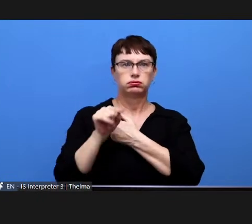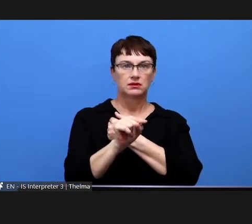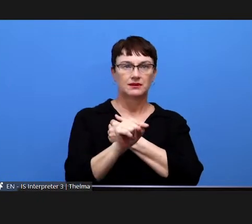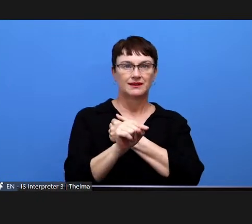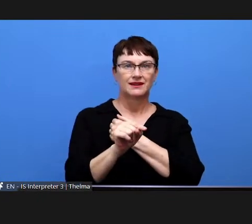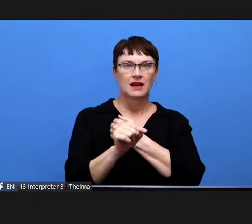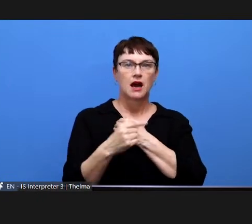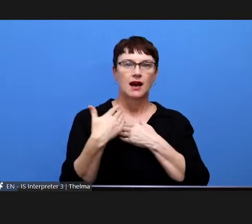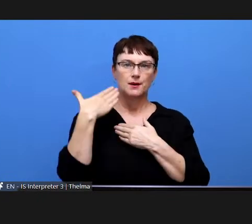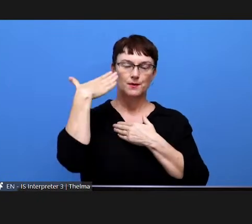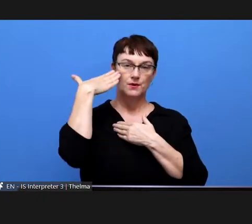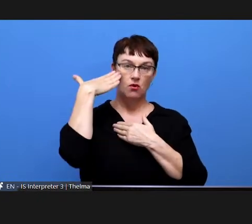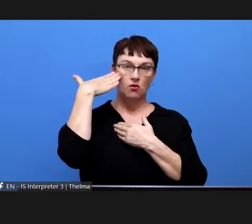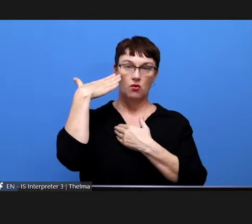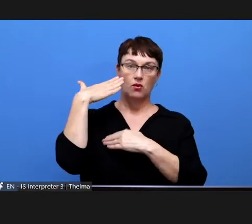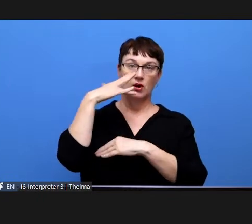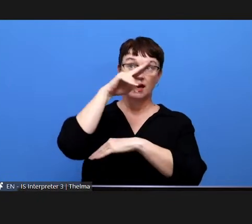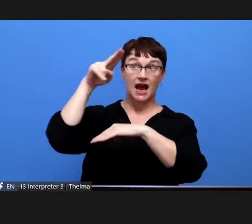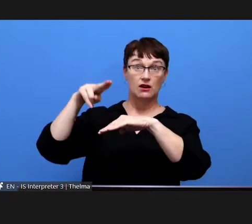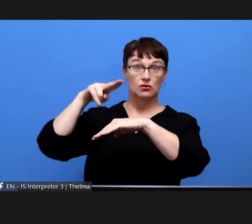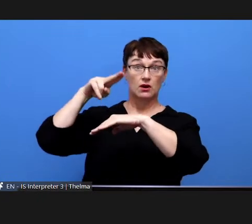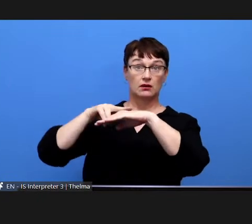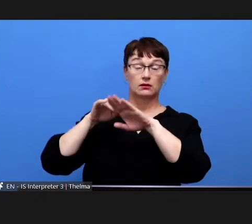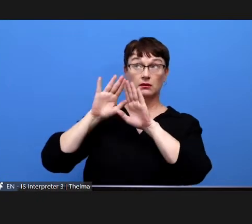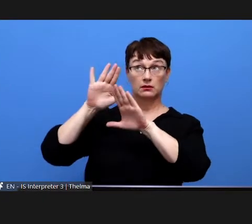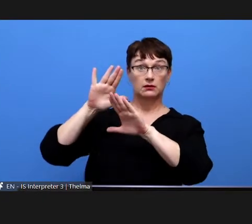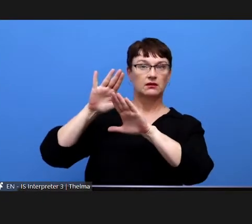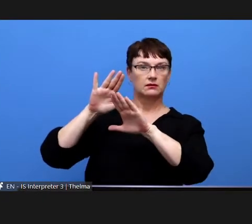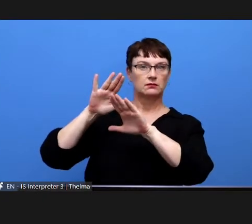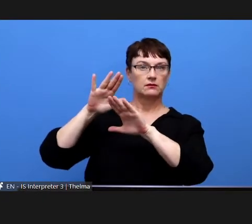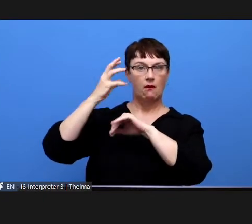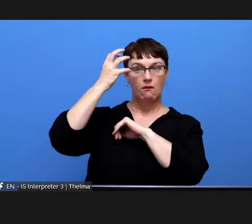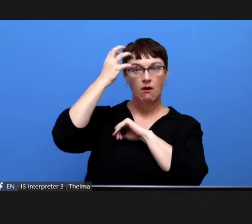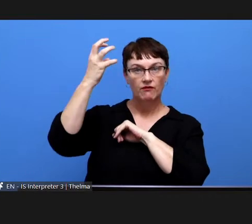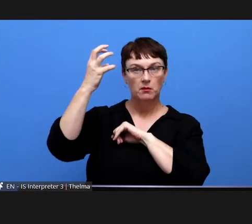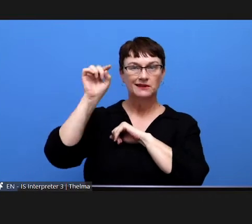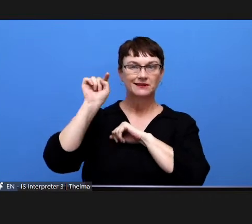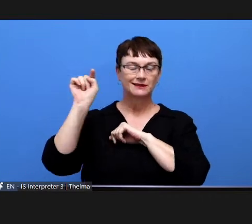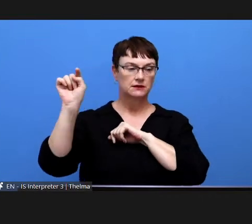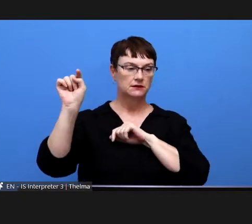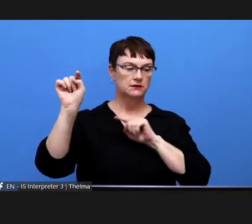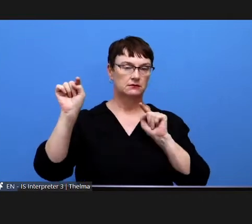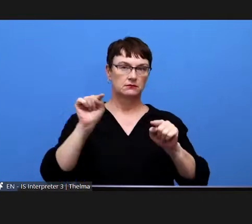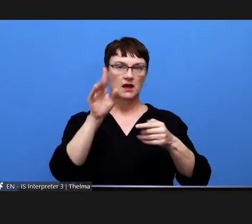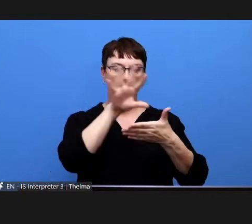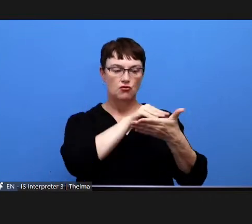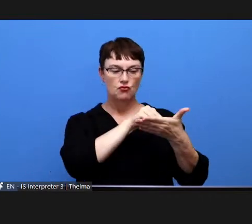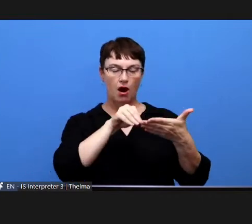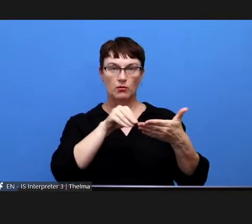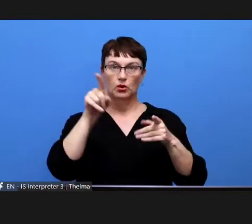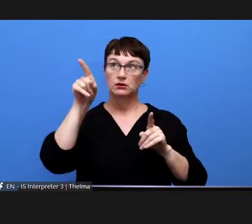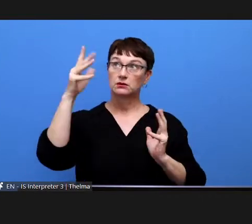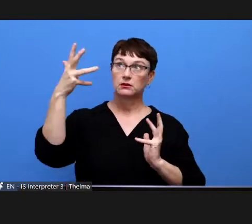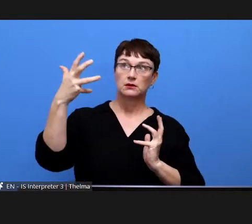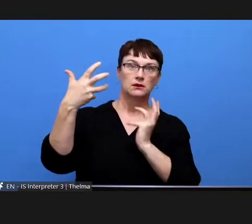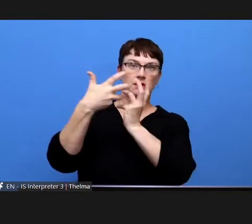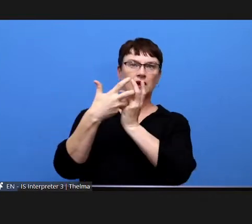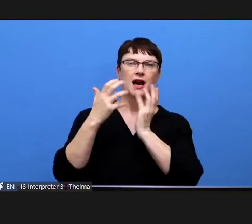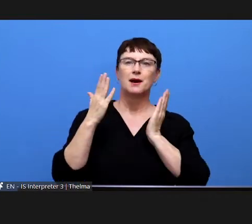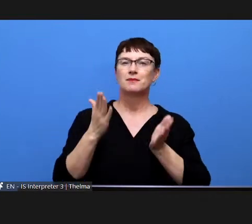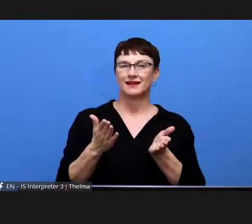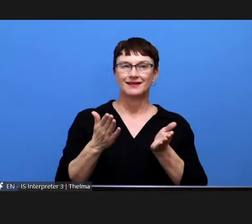level. So I would encourage definitely that there's a synergy, there's an integration